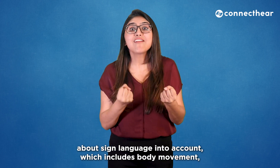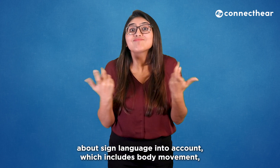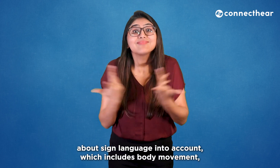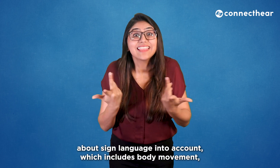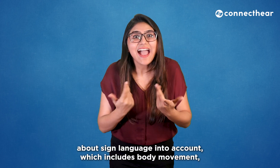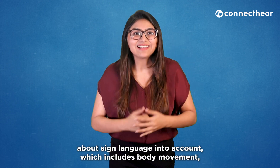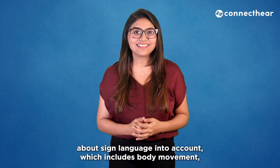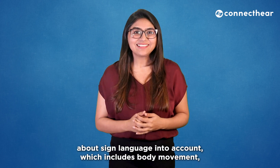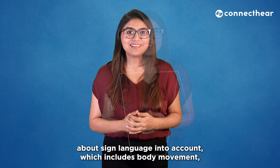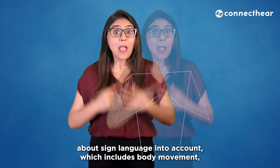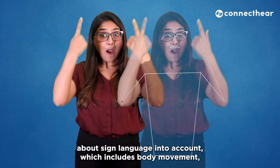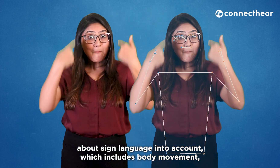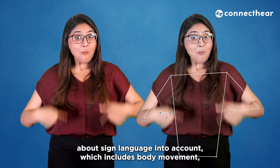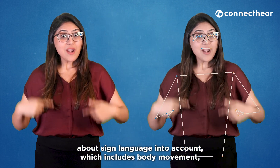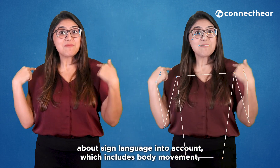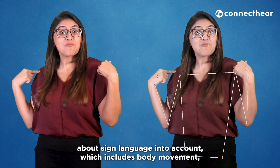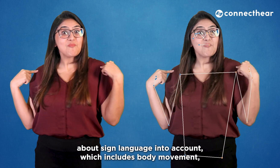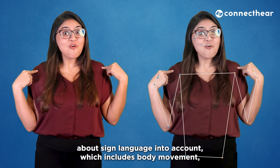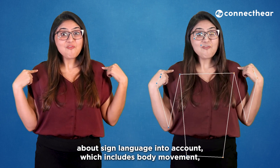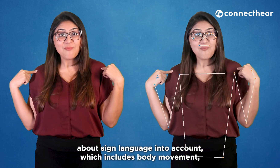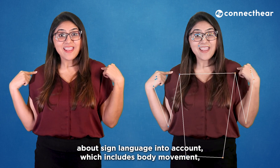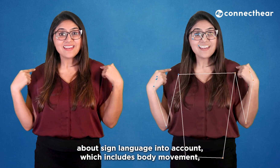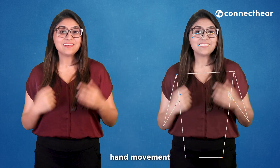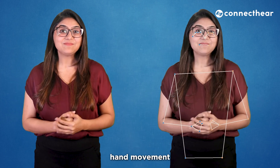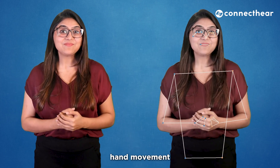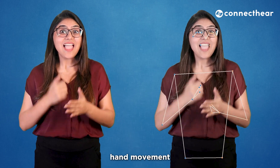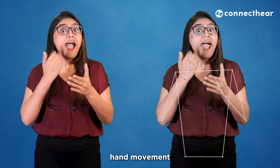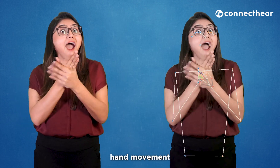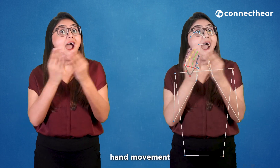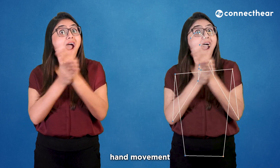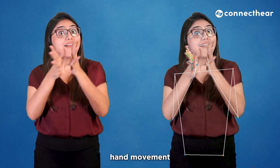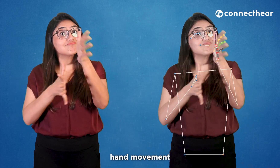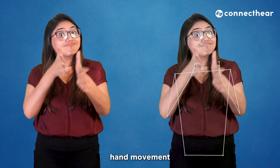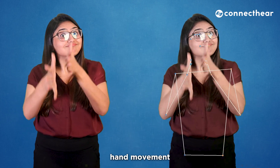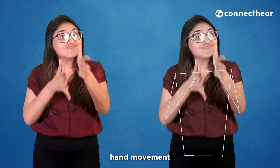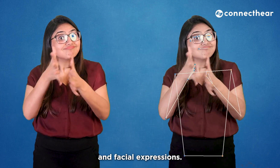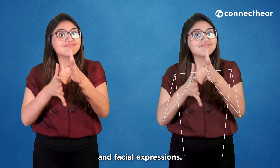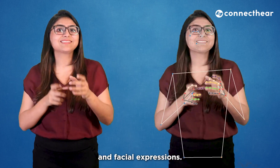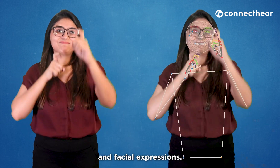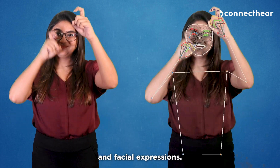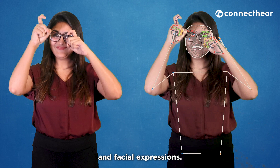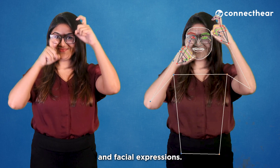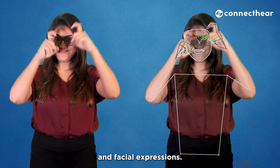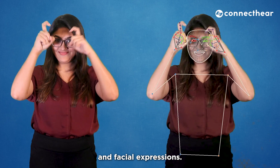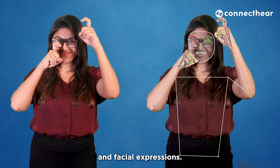which includes body movement, hand movement, and facial expressions.